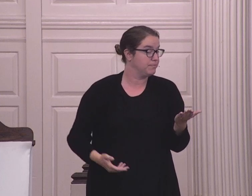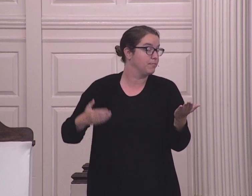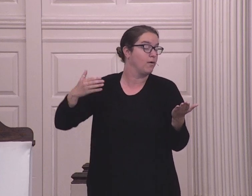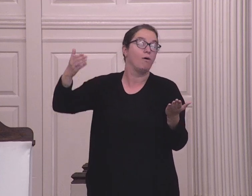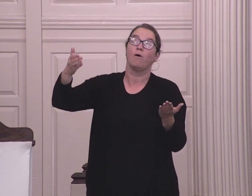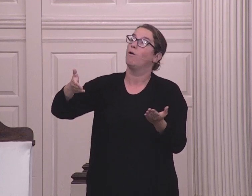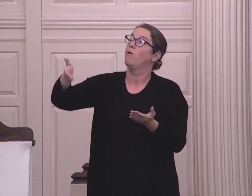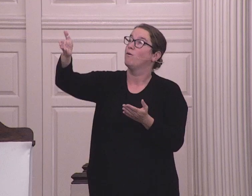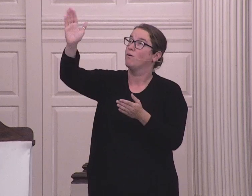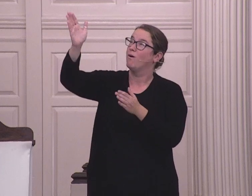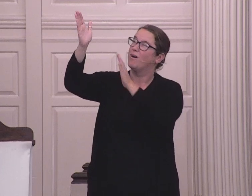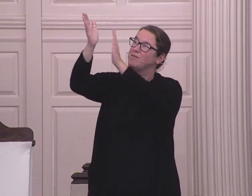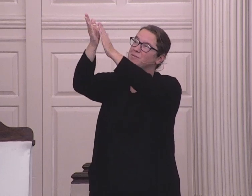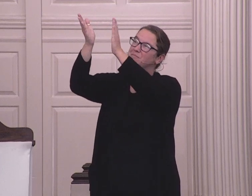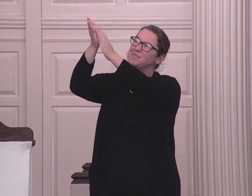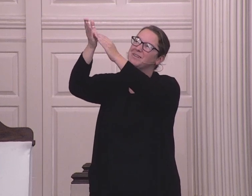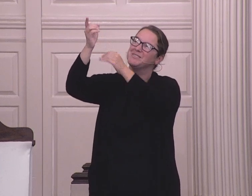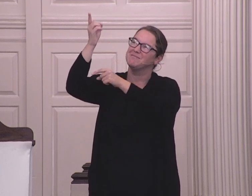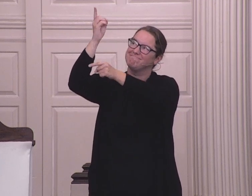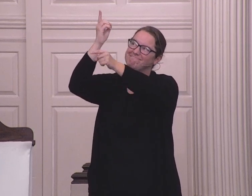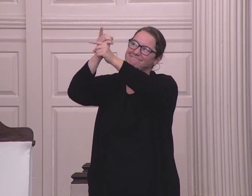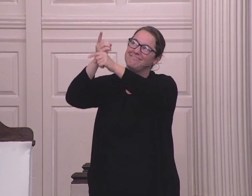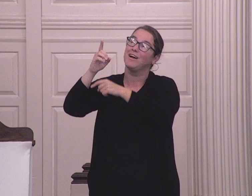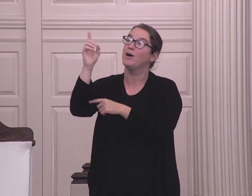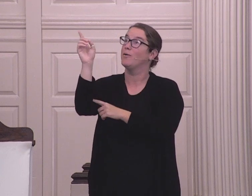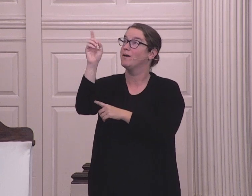Right to praise you in Zion, O God.